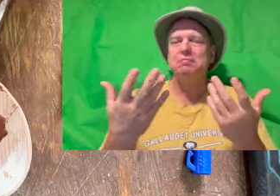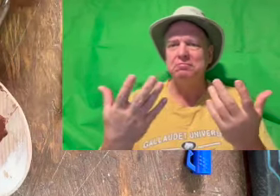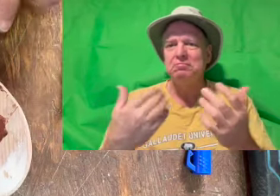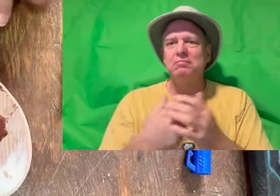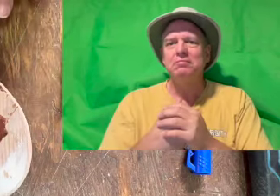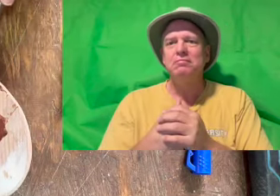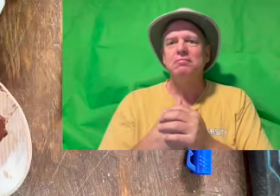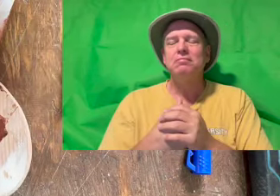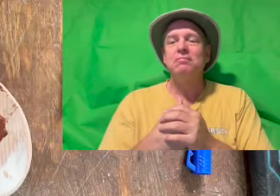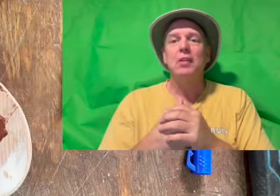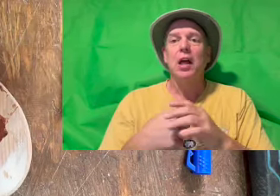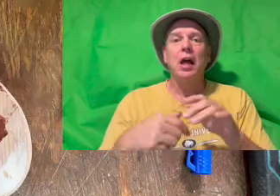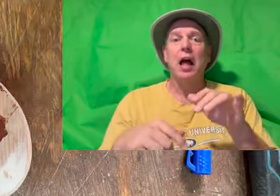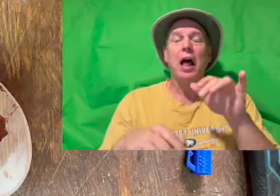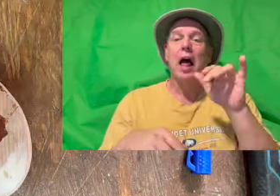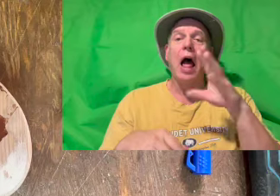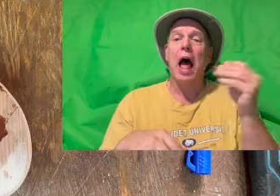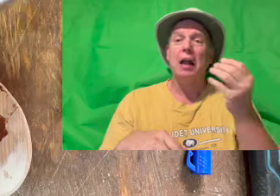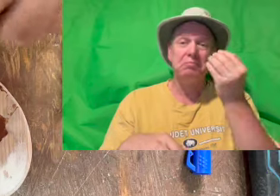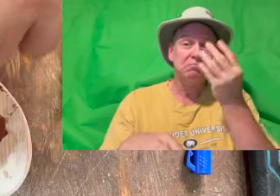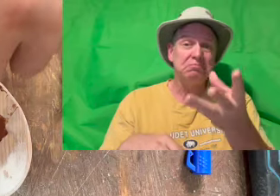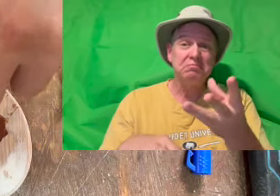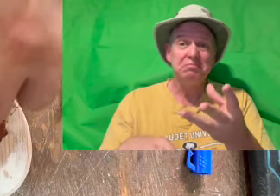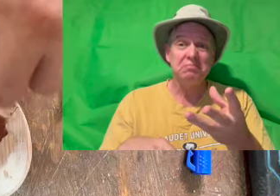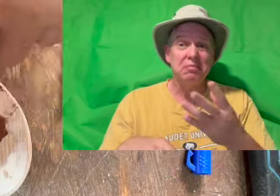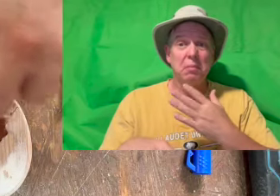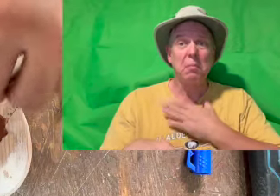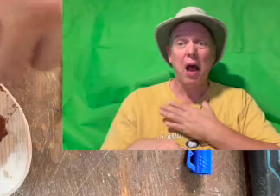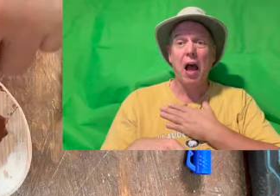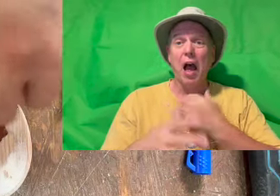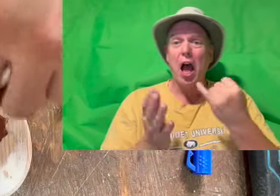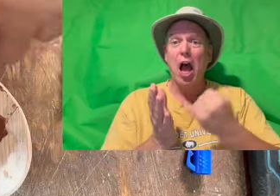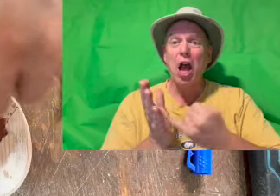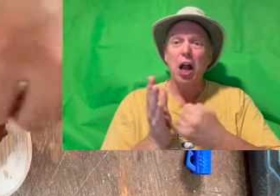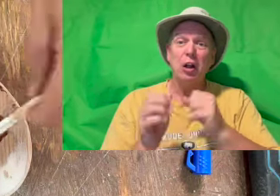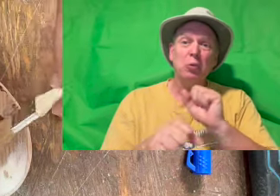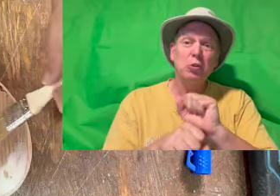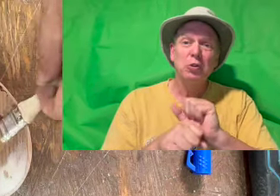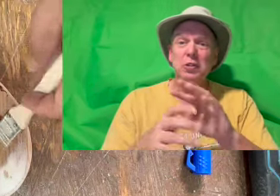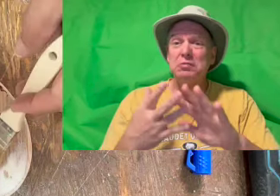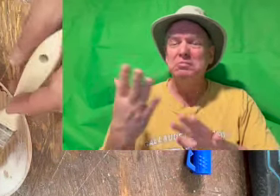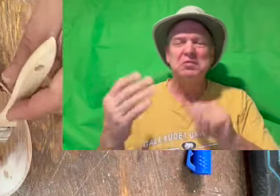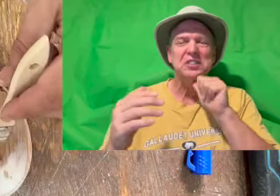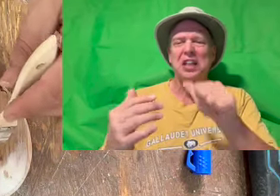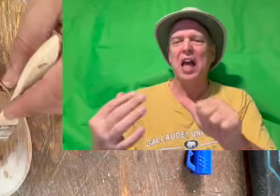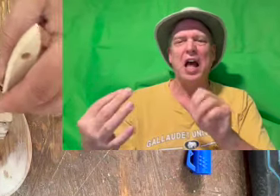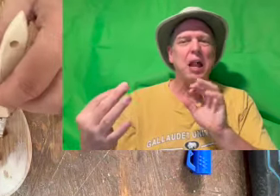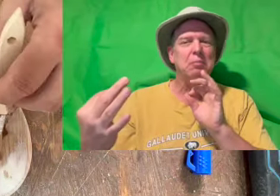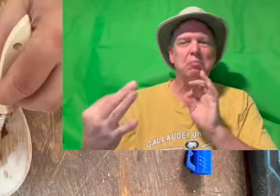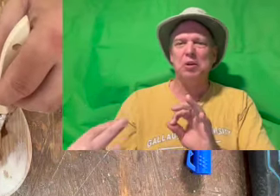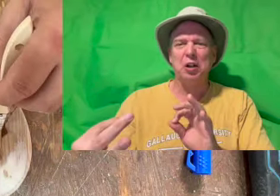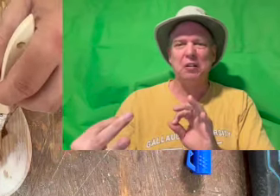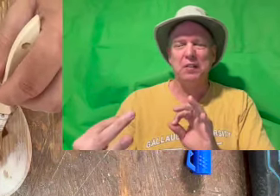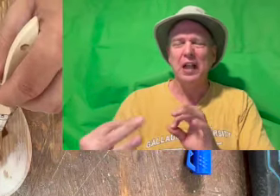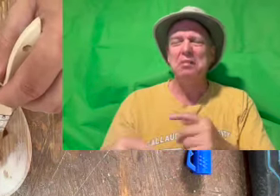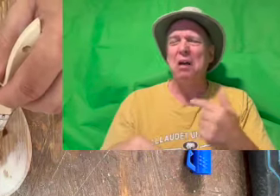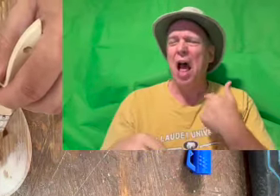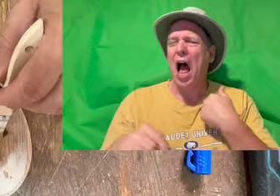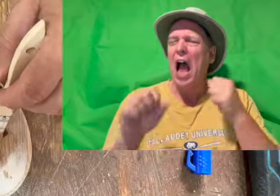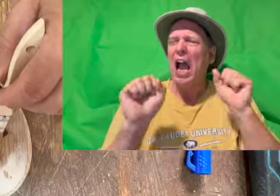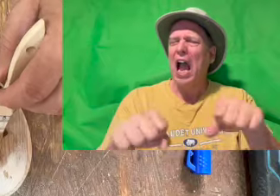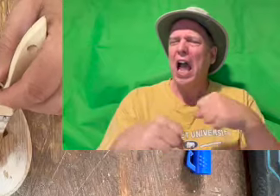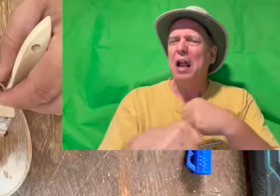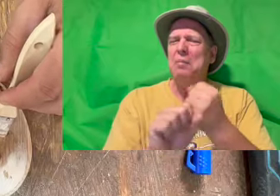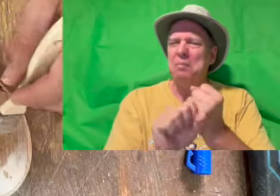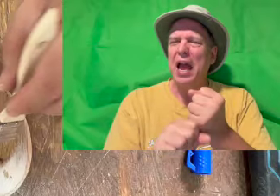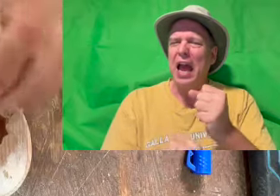we're just using up what's around. And also the fact that this isn't perfect, it's